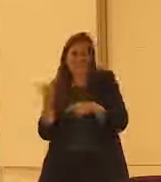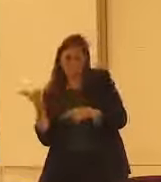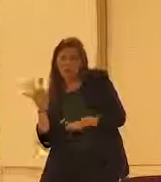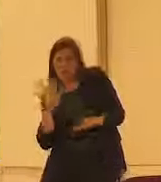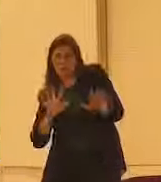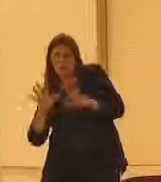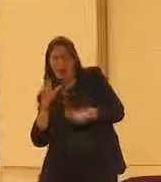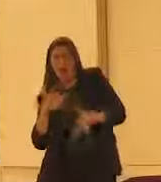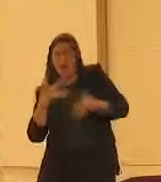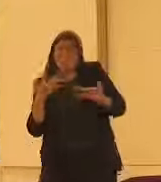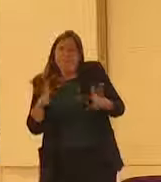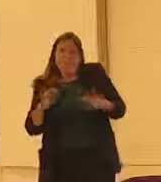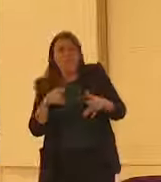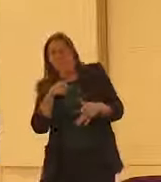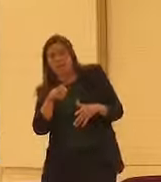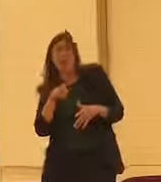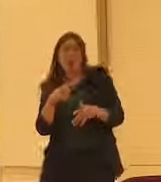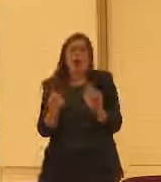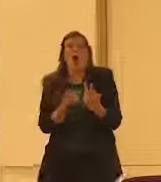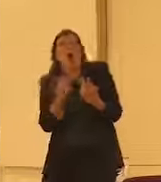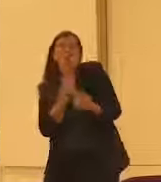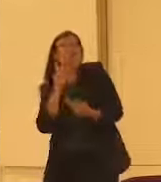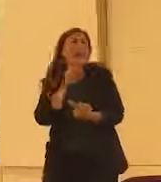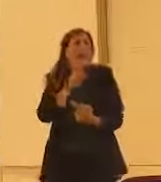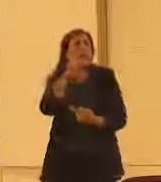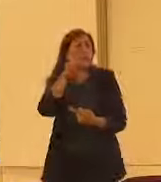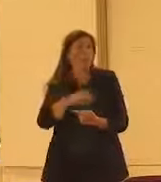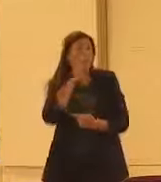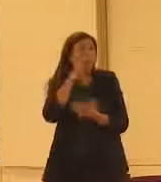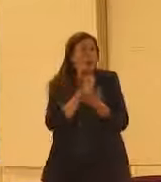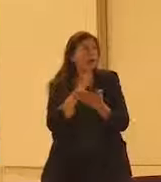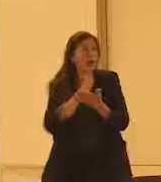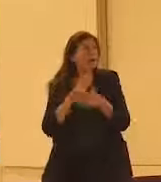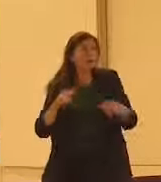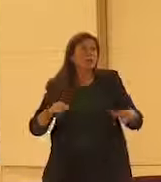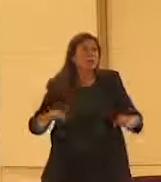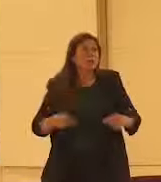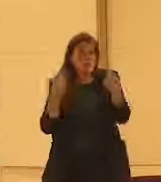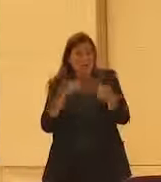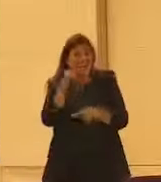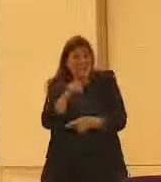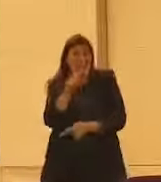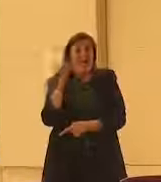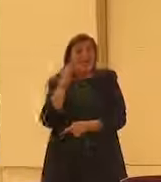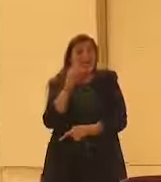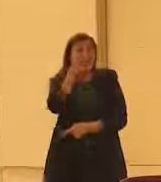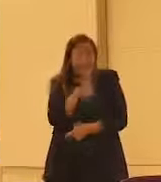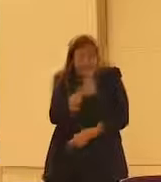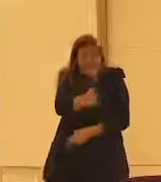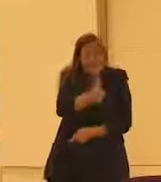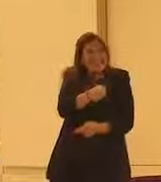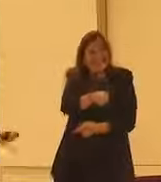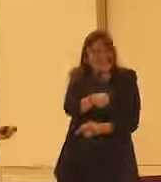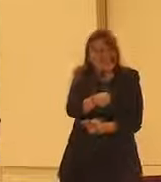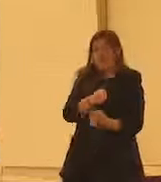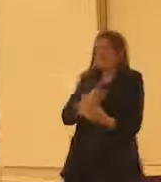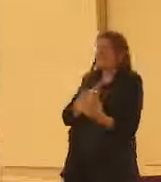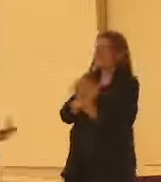like just another hearing person. But actually, the challenges that that deaf person faces in terms of understanding of the world, getting on